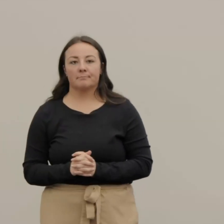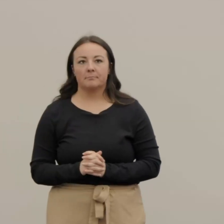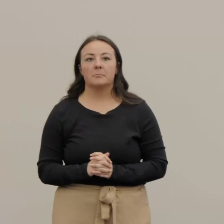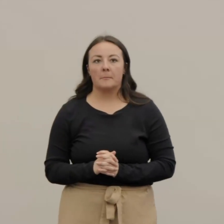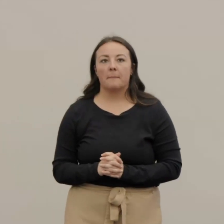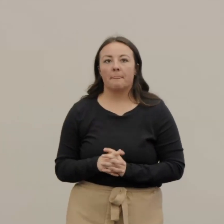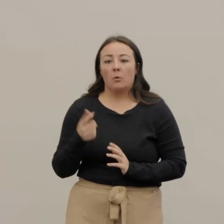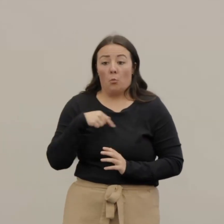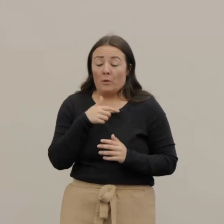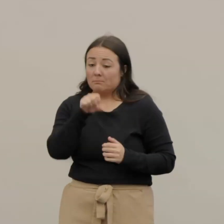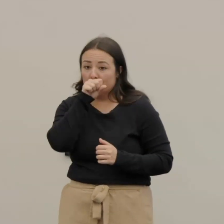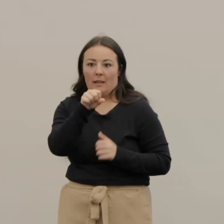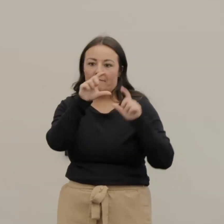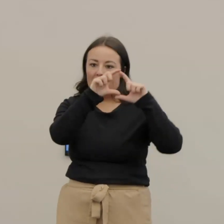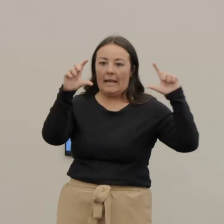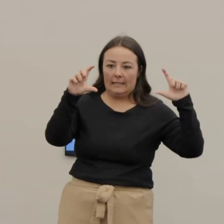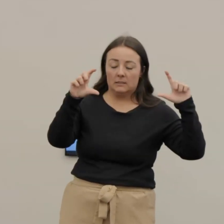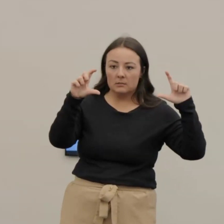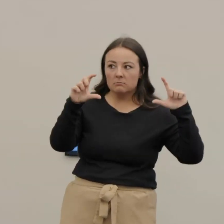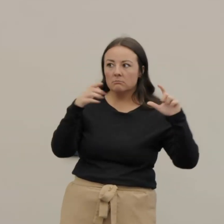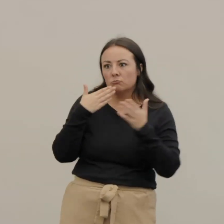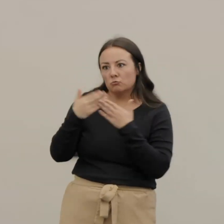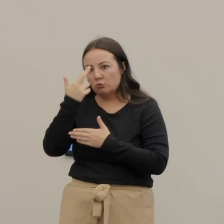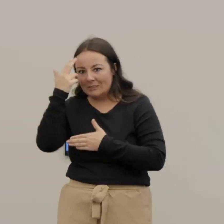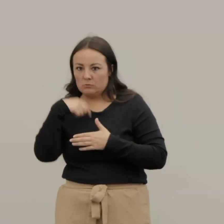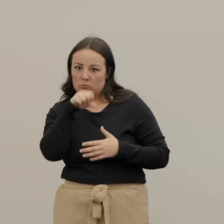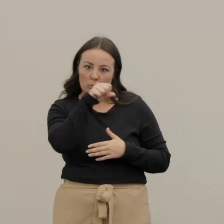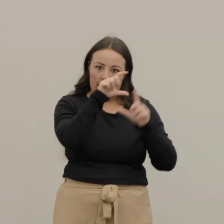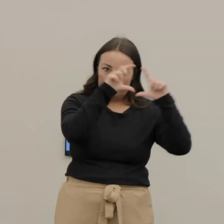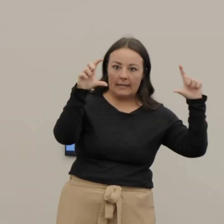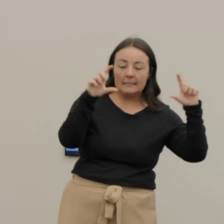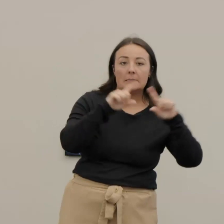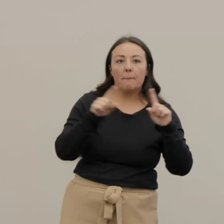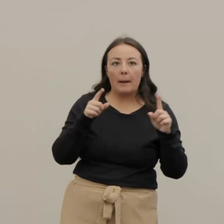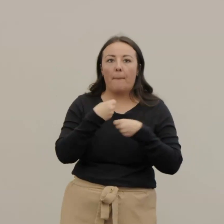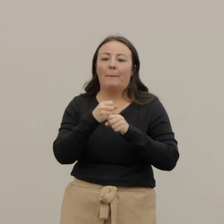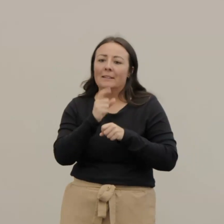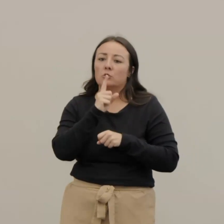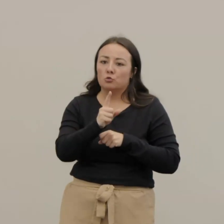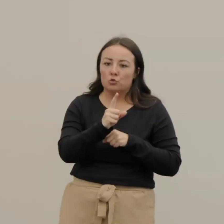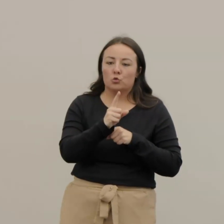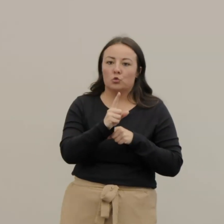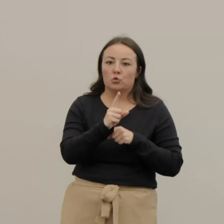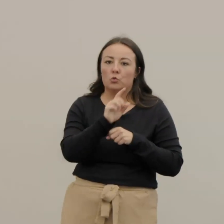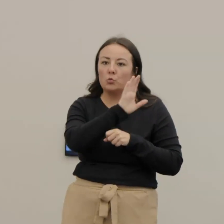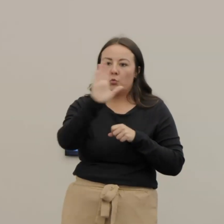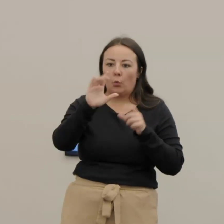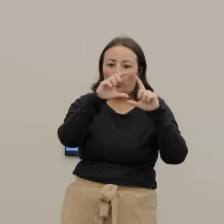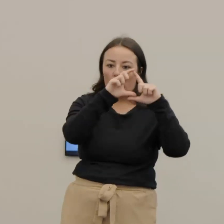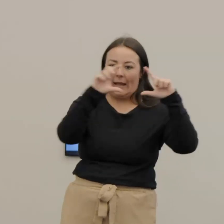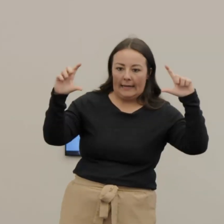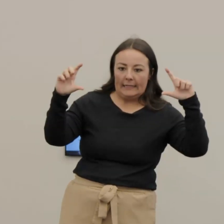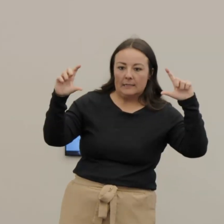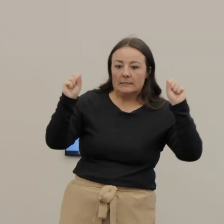reason. Outlining your content with headings helps our readers find